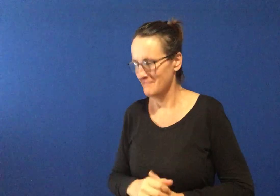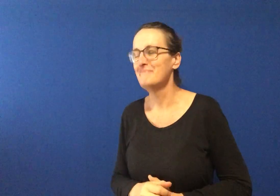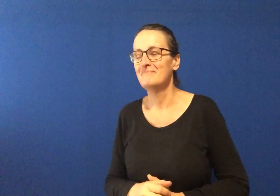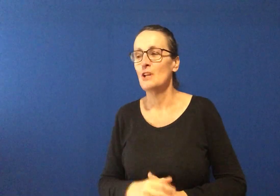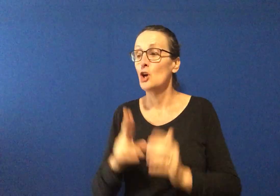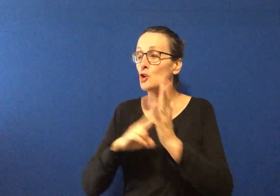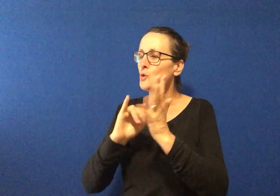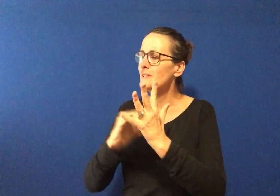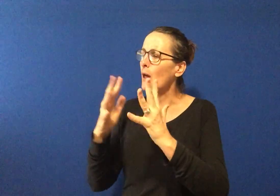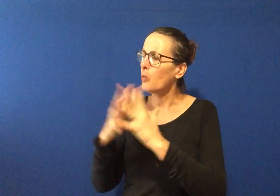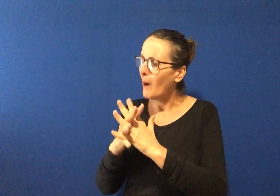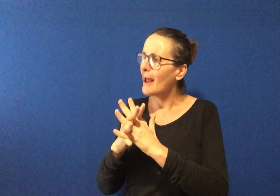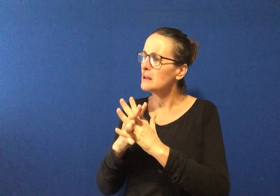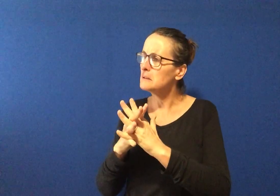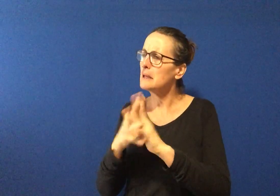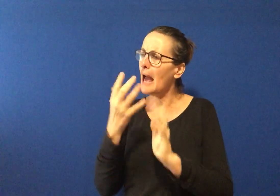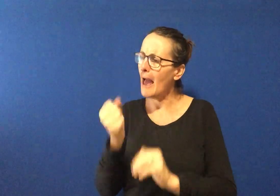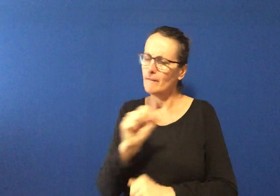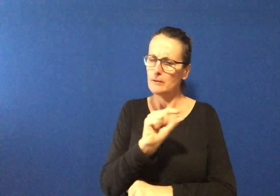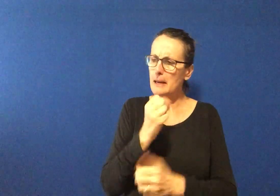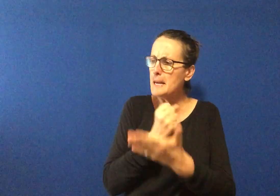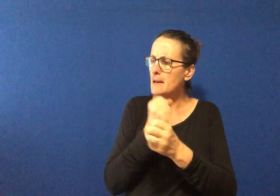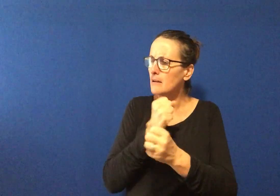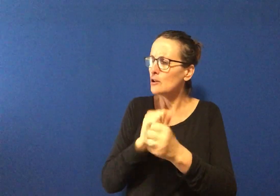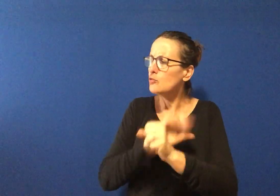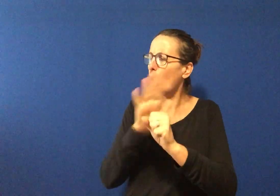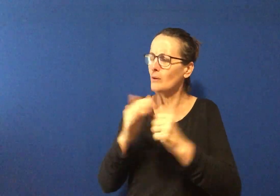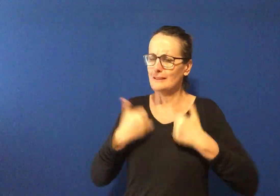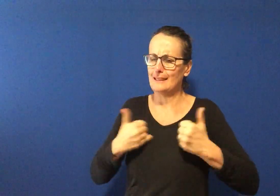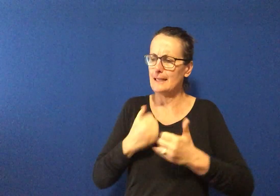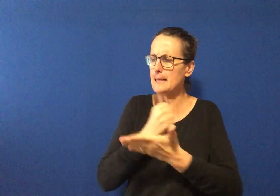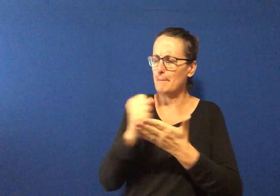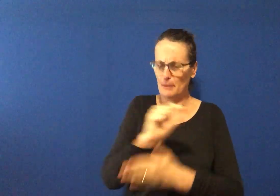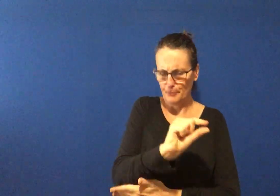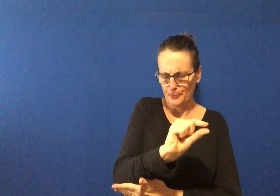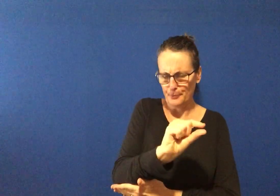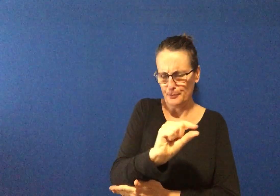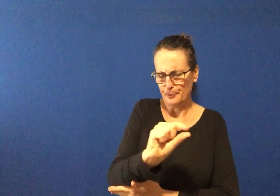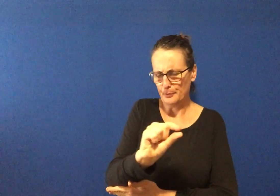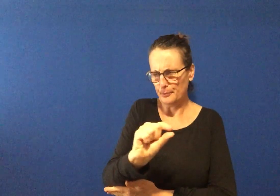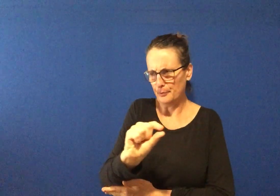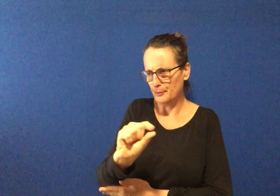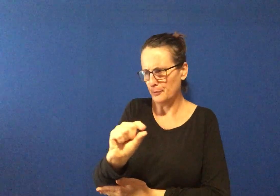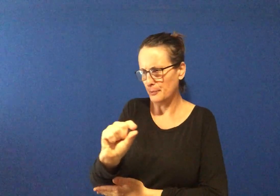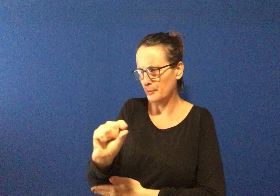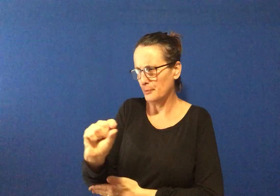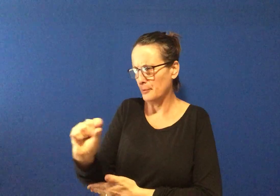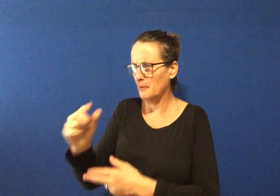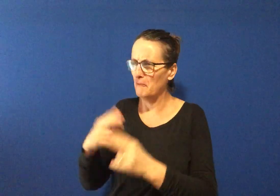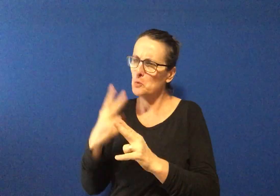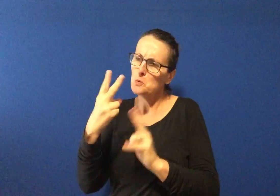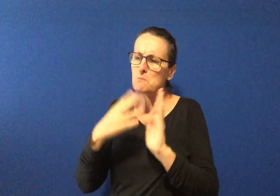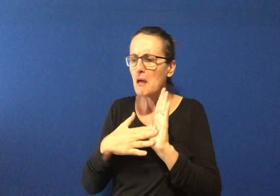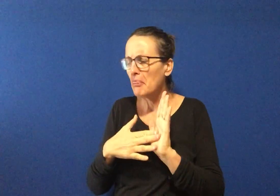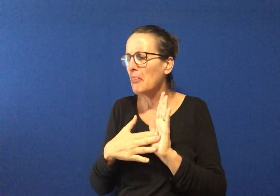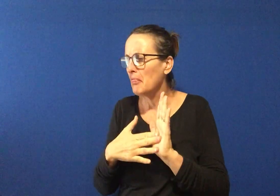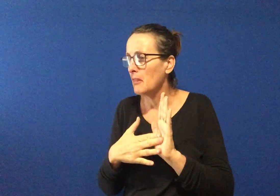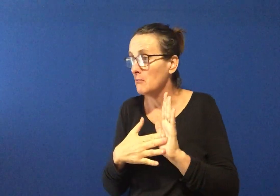has had a kind of low rolling average for a couple of months now. And I suppose the question is that a problem?